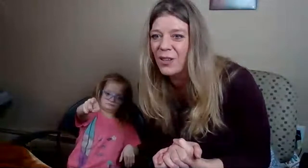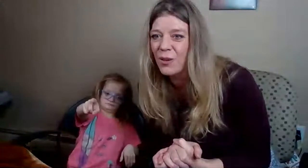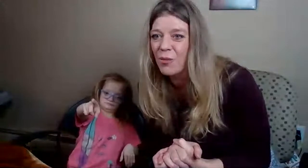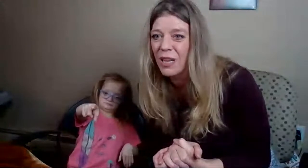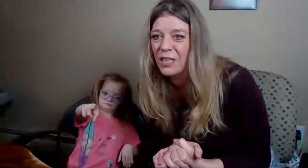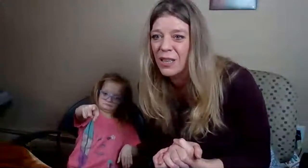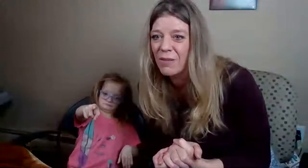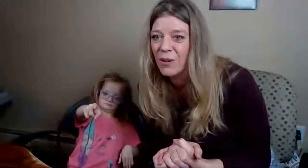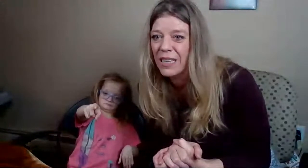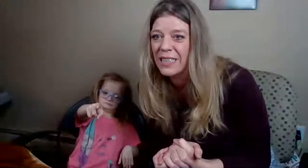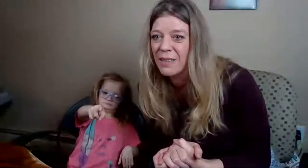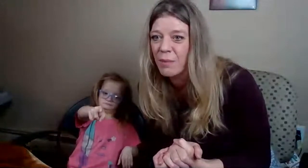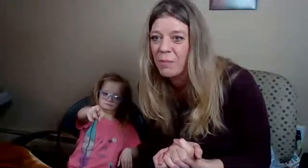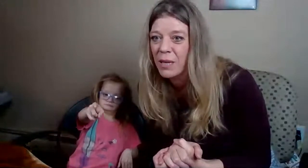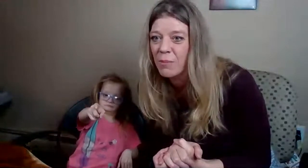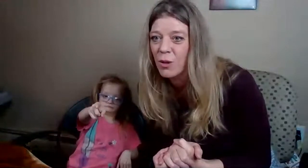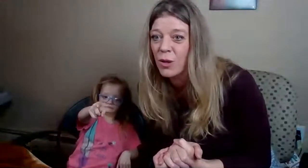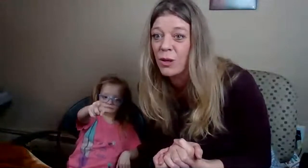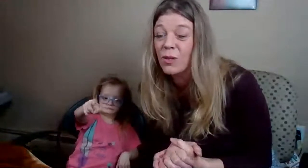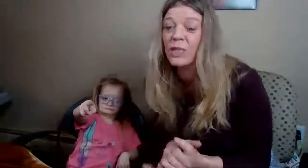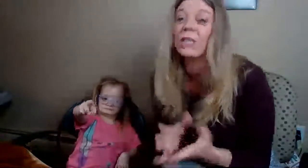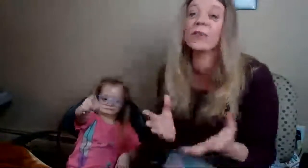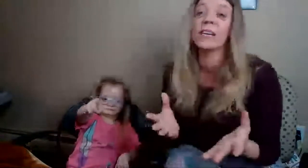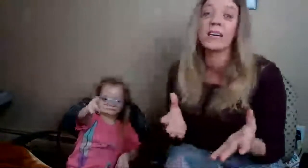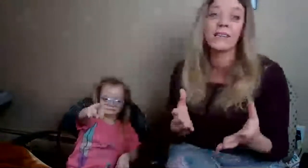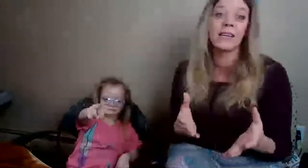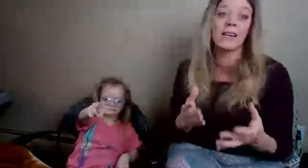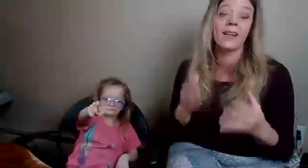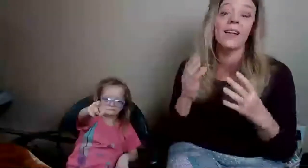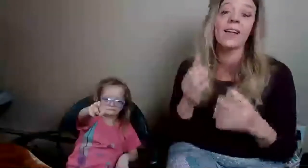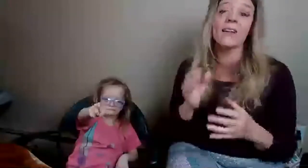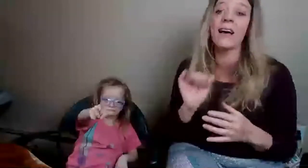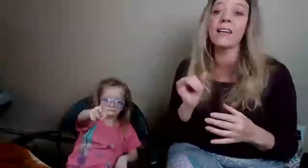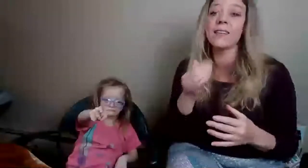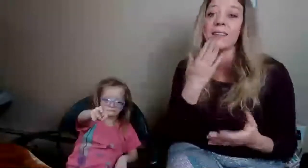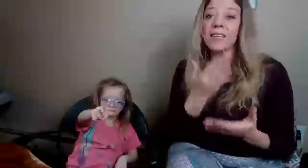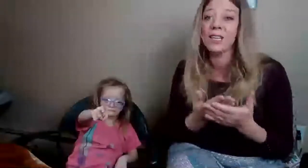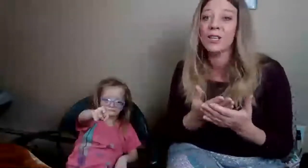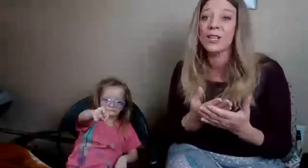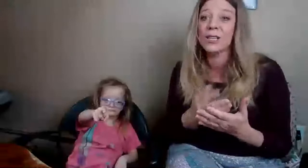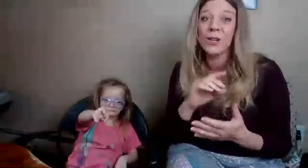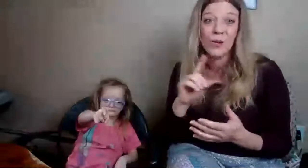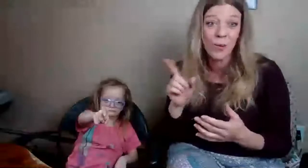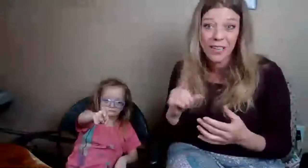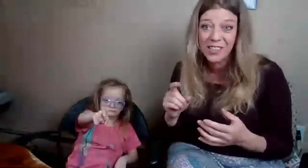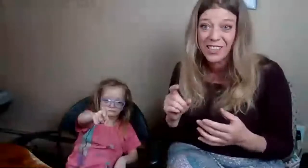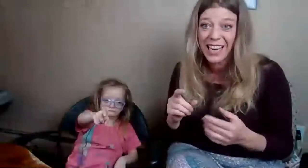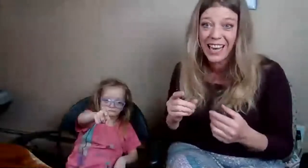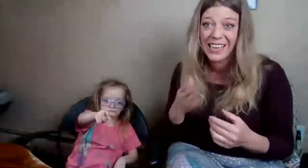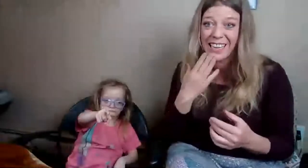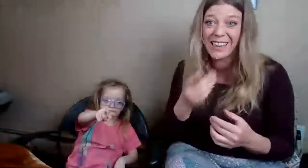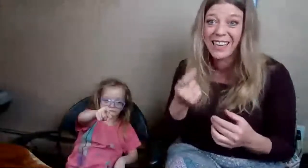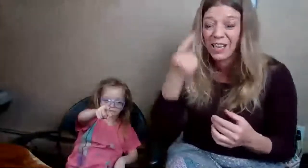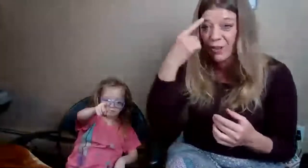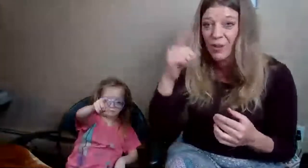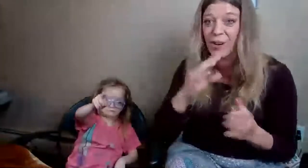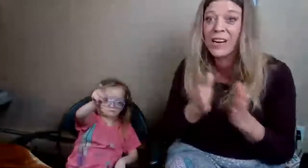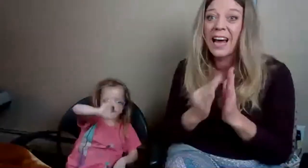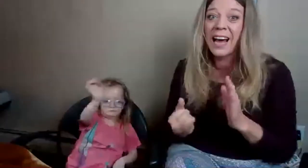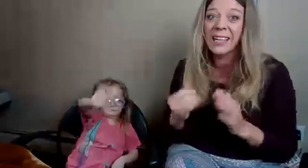You're wondering a voice by people who usually use ASL. That is a good question, Annie. Thank you for